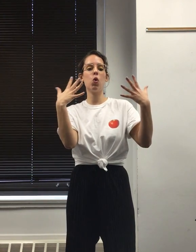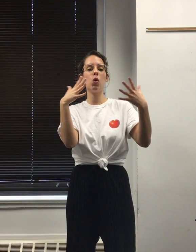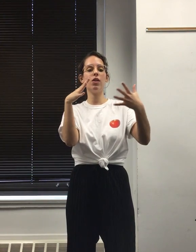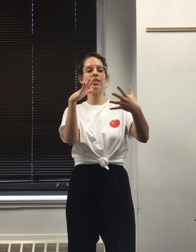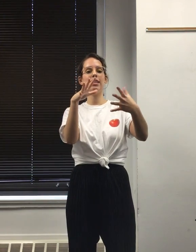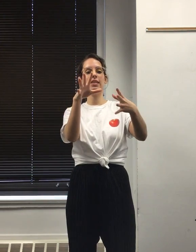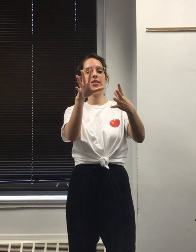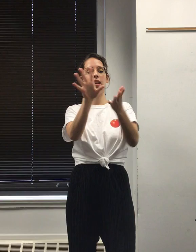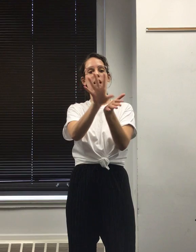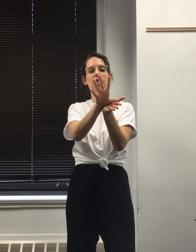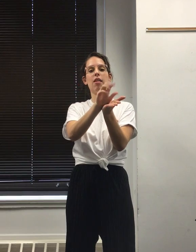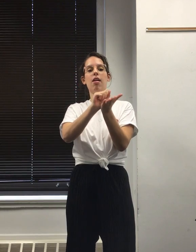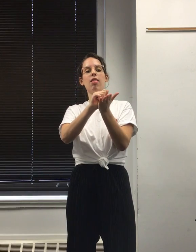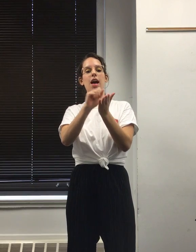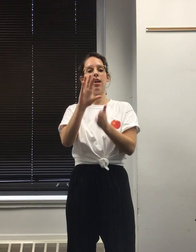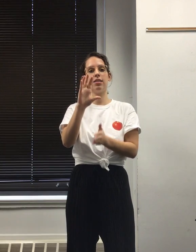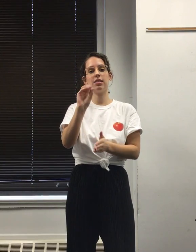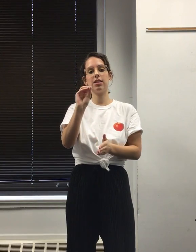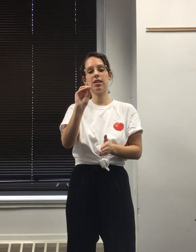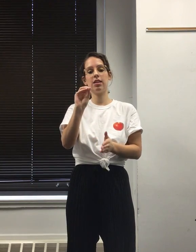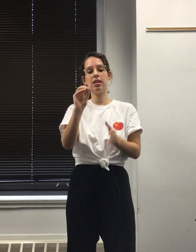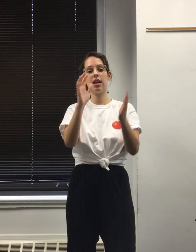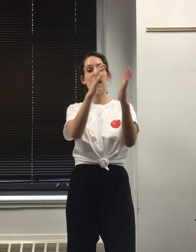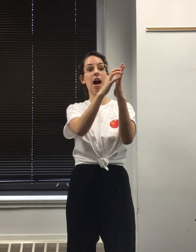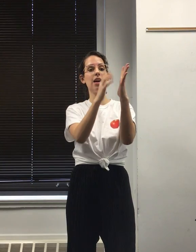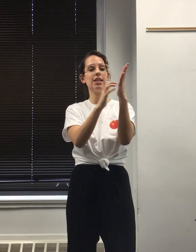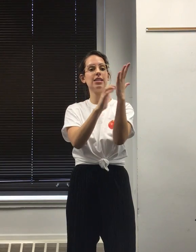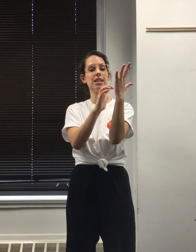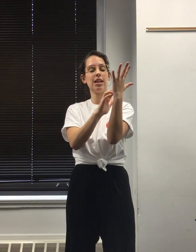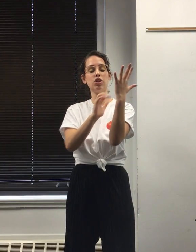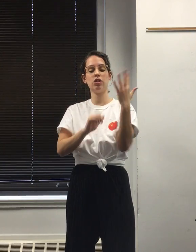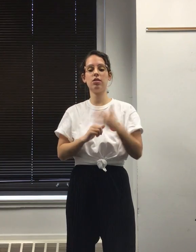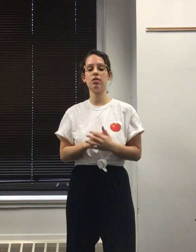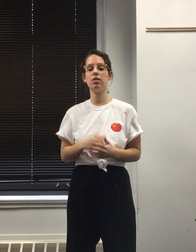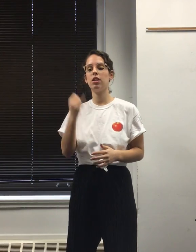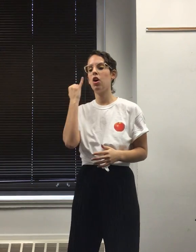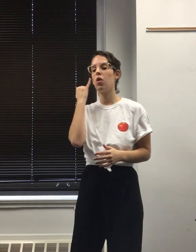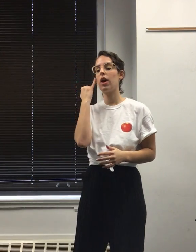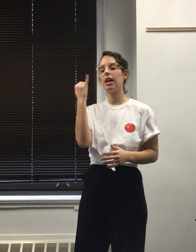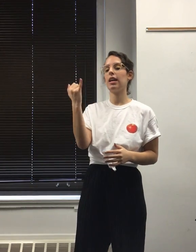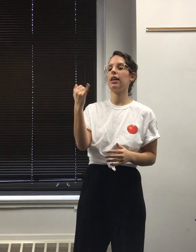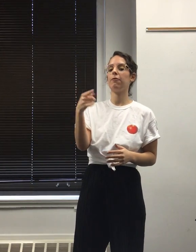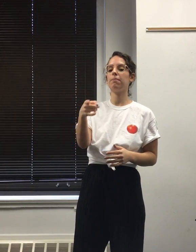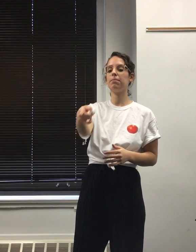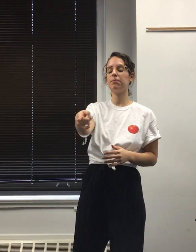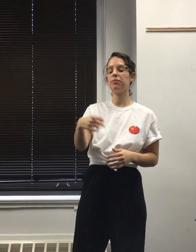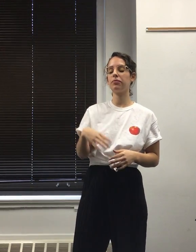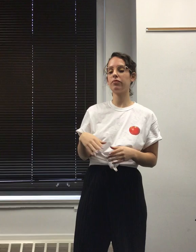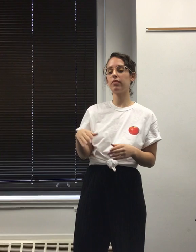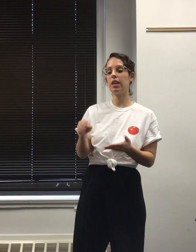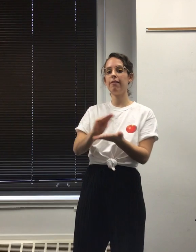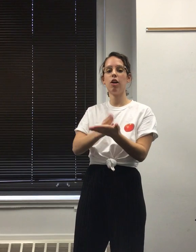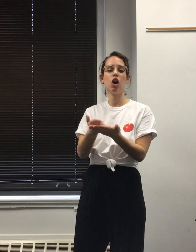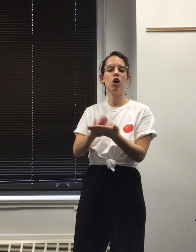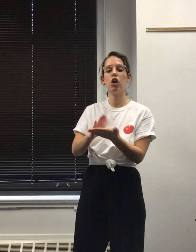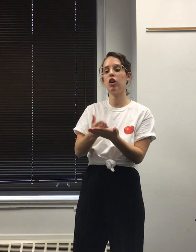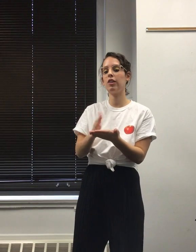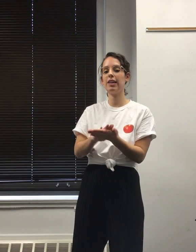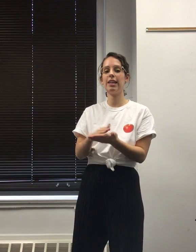one. Rod? Like when you're cooking and the steam from the pan hits the lid. Okay, that's one.